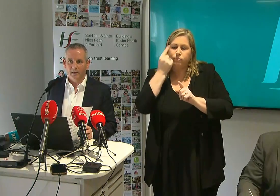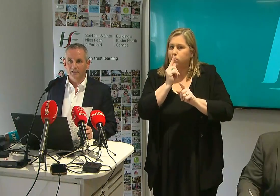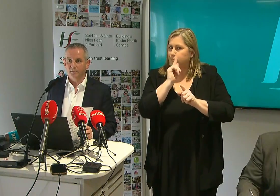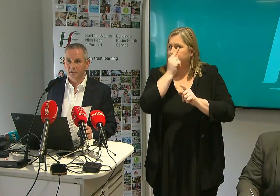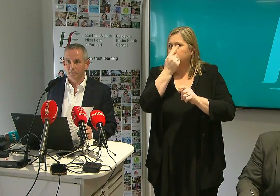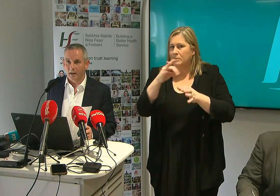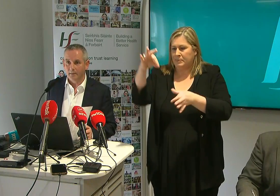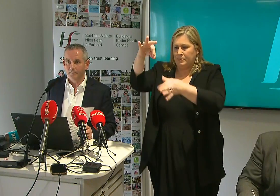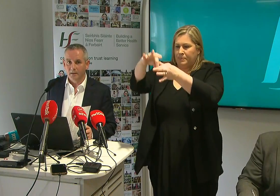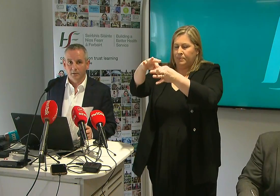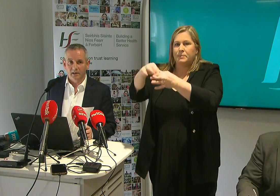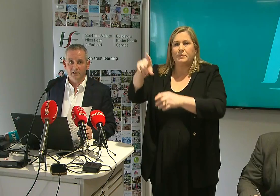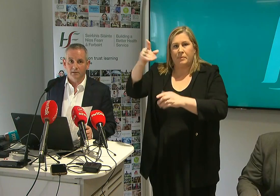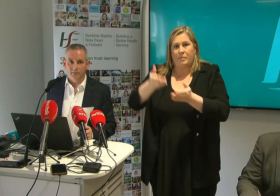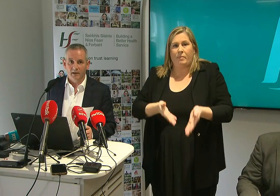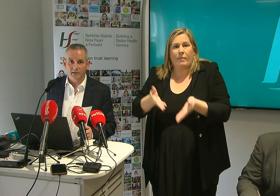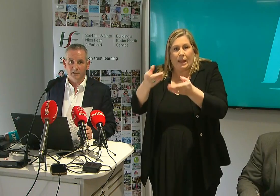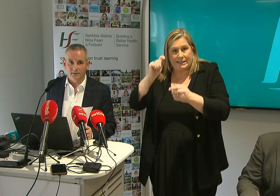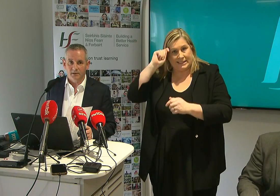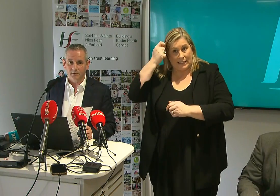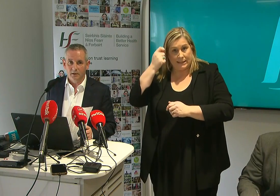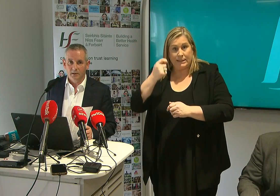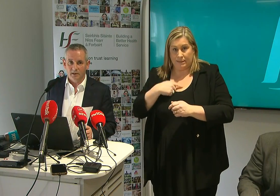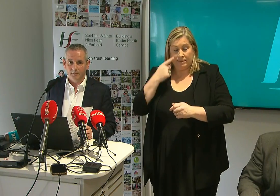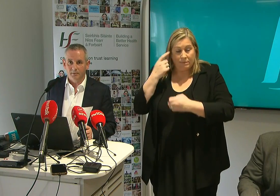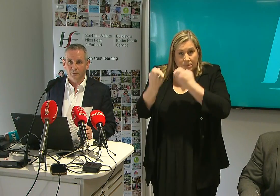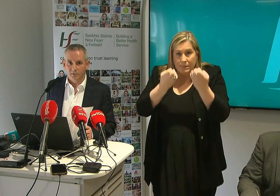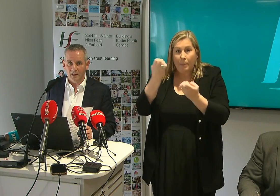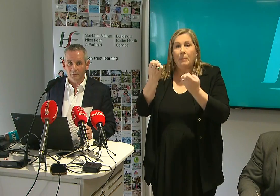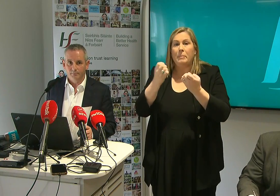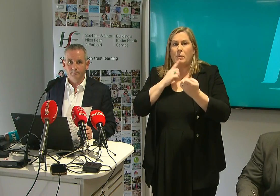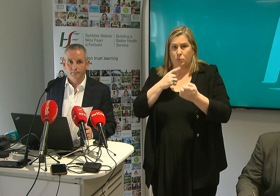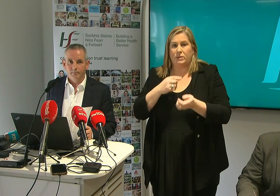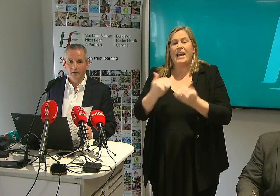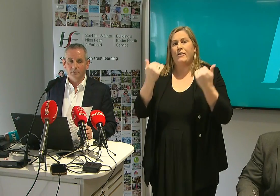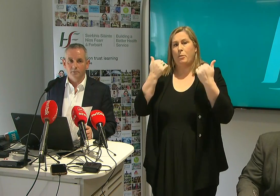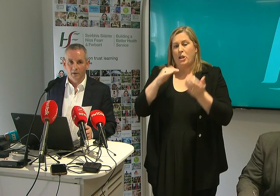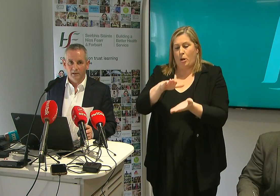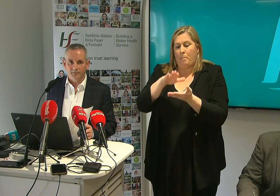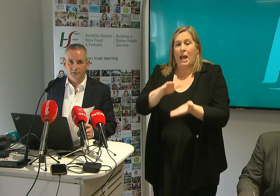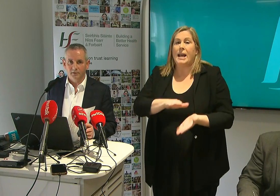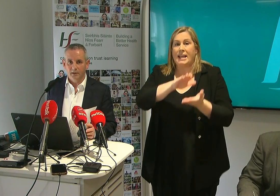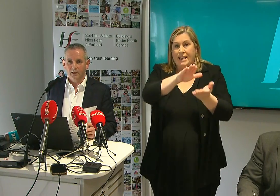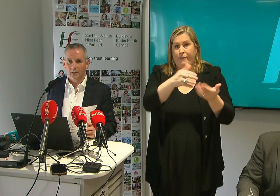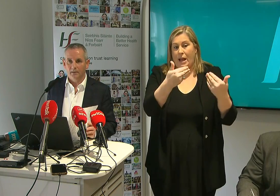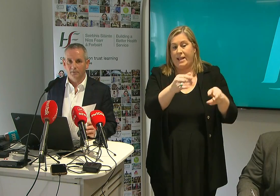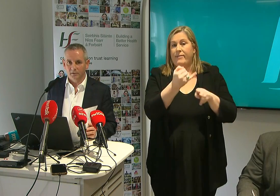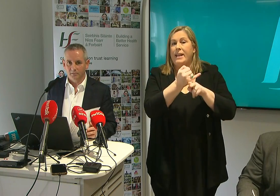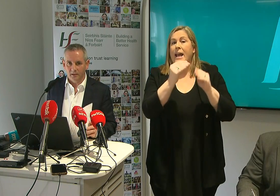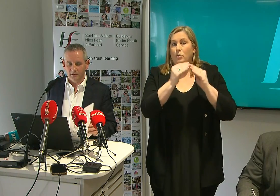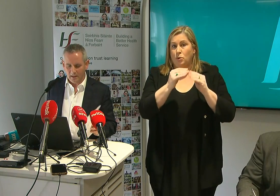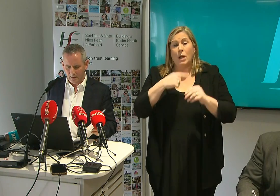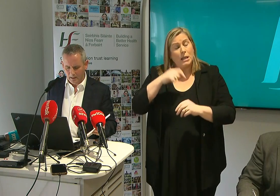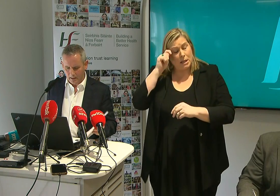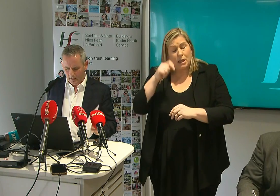people there an information pack. So I think this is a very significant step that we've taken, which is very different than we've done